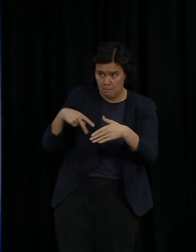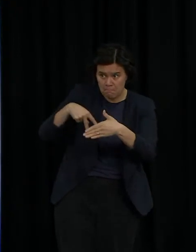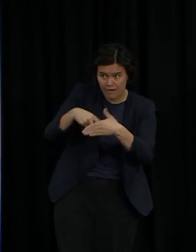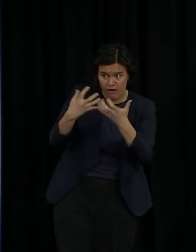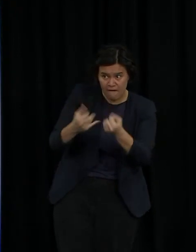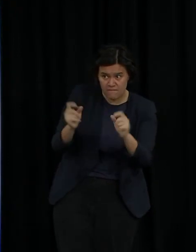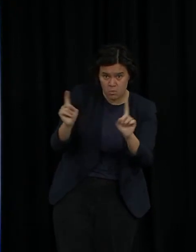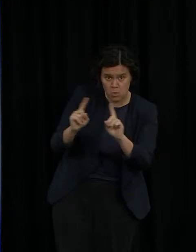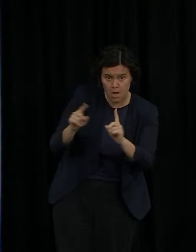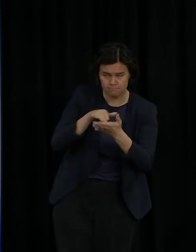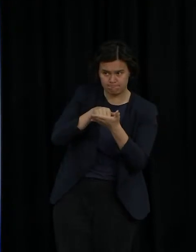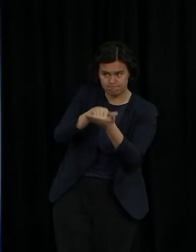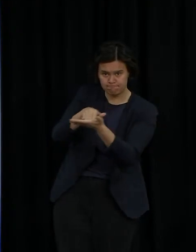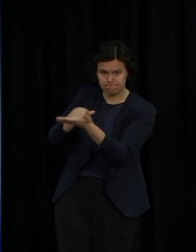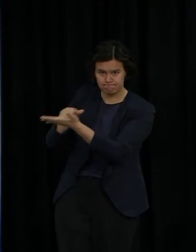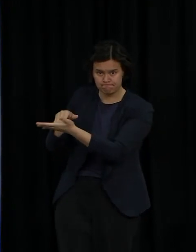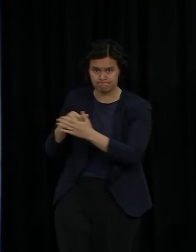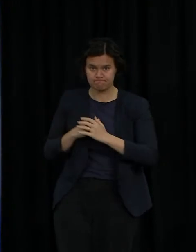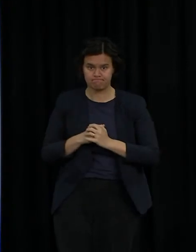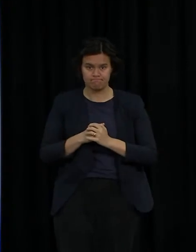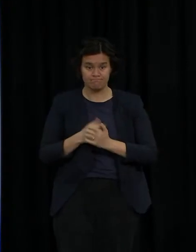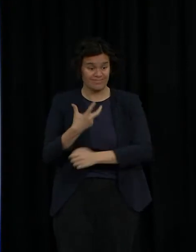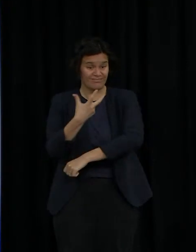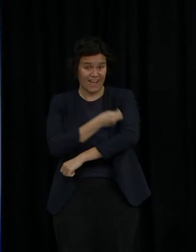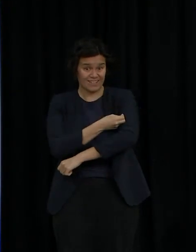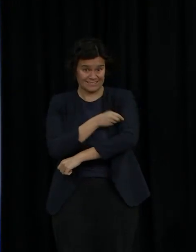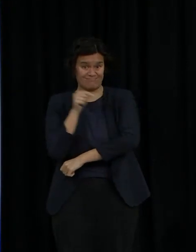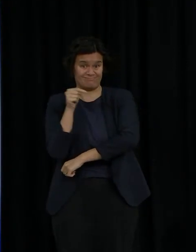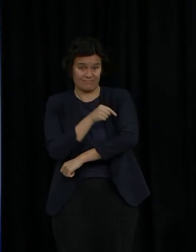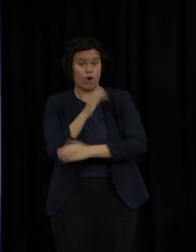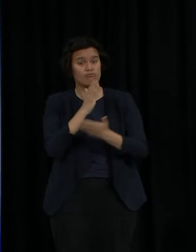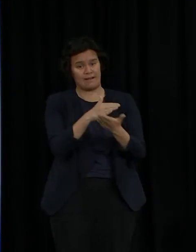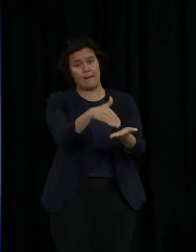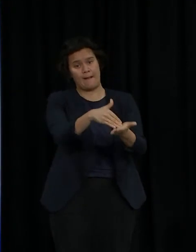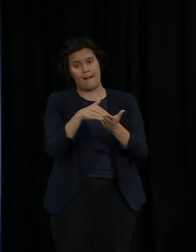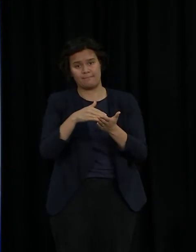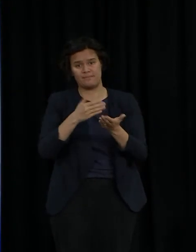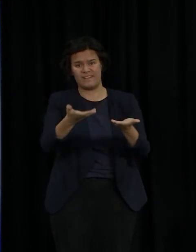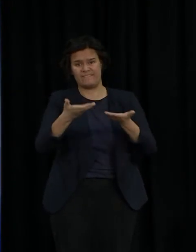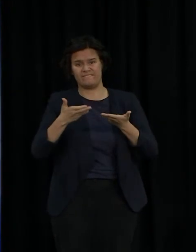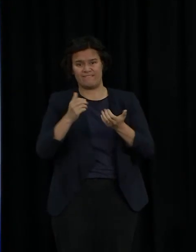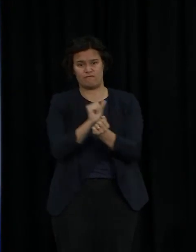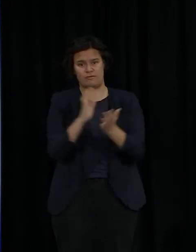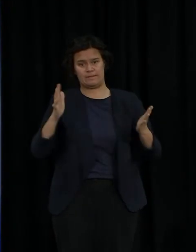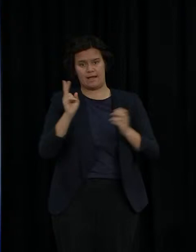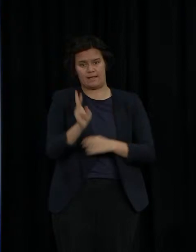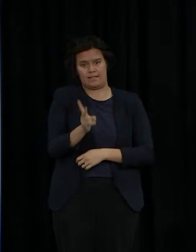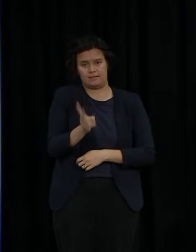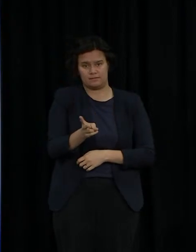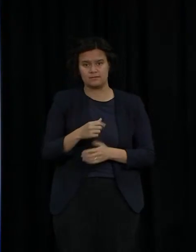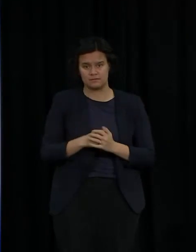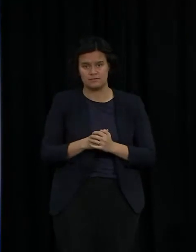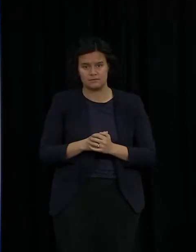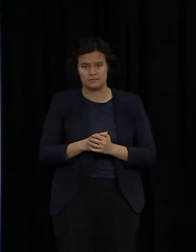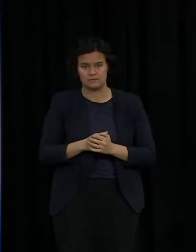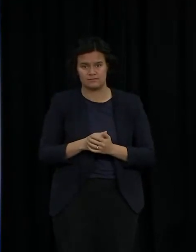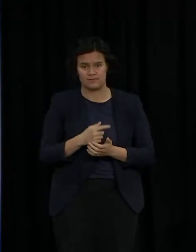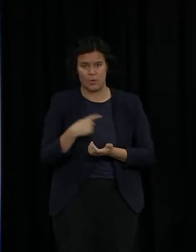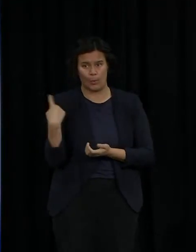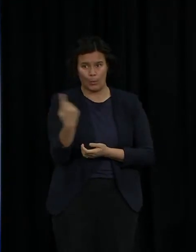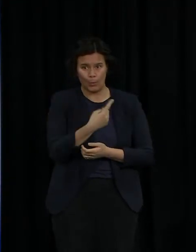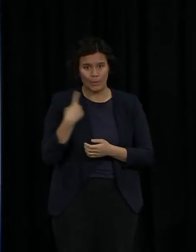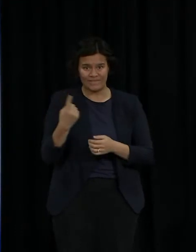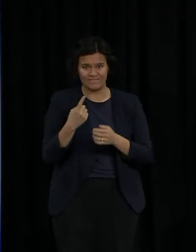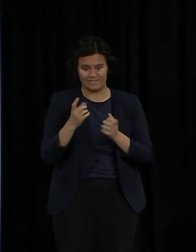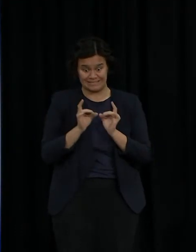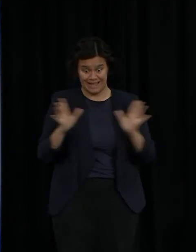public health measures, is our ticket back to the freedoms we enjoyed and reconnection with the wider world. We've made more than a